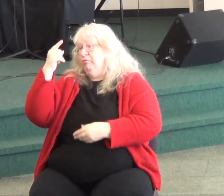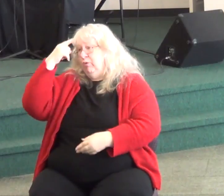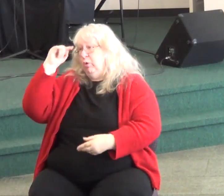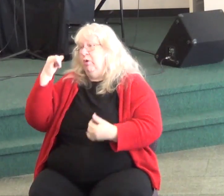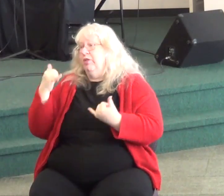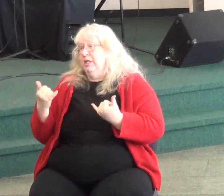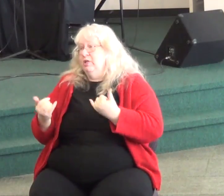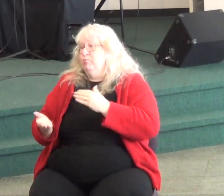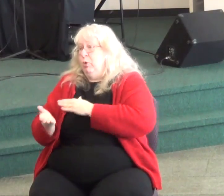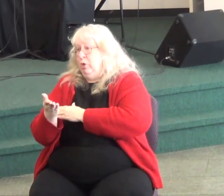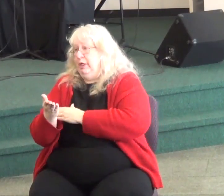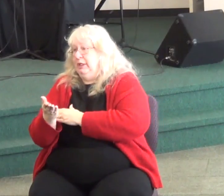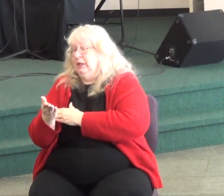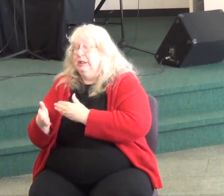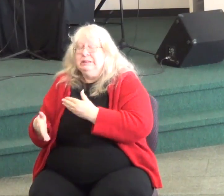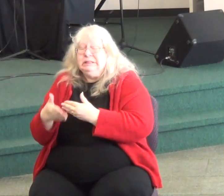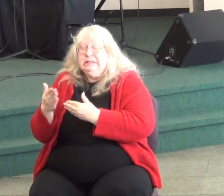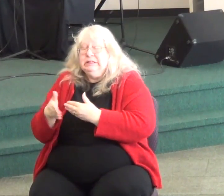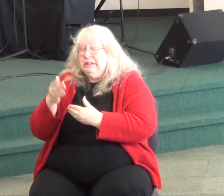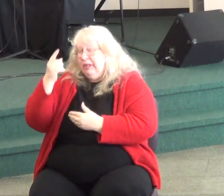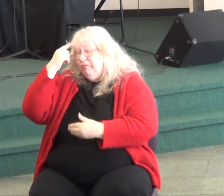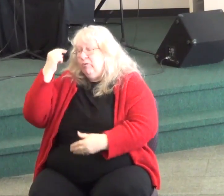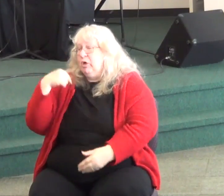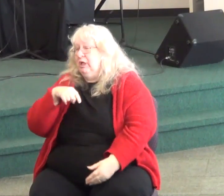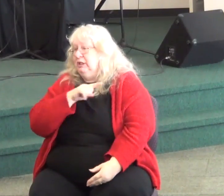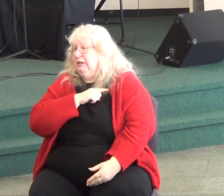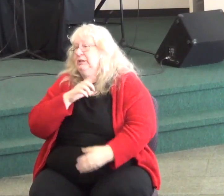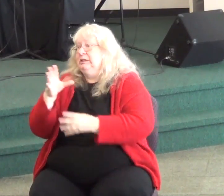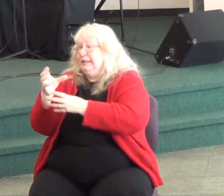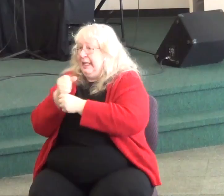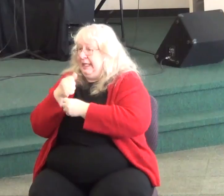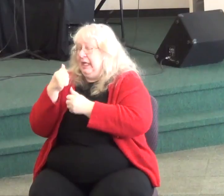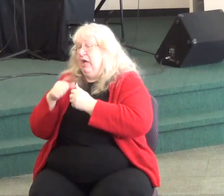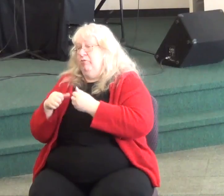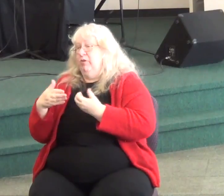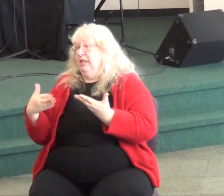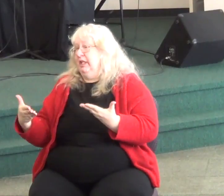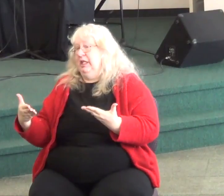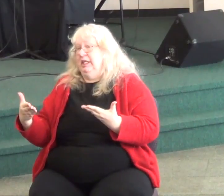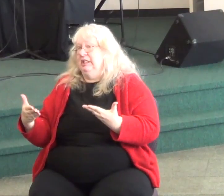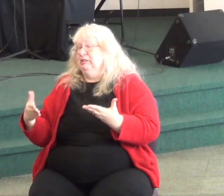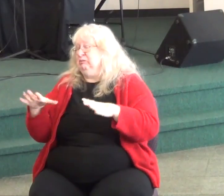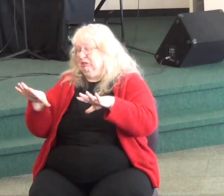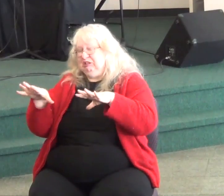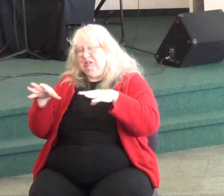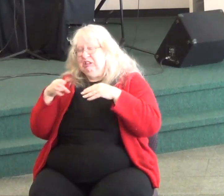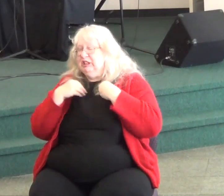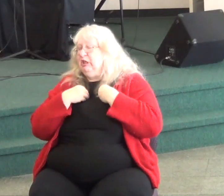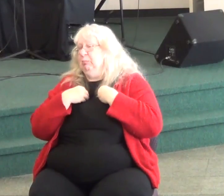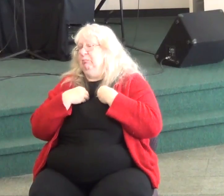It's so easy for us to take everything for granted. Church, we're so blessed. We're such a blessed